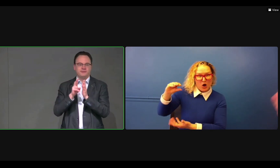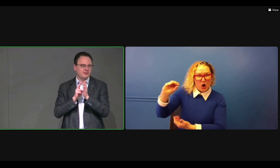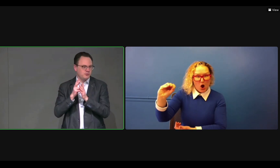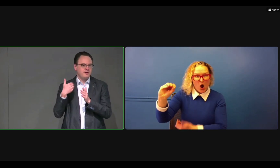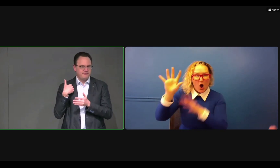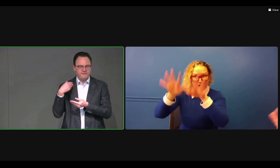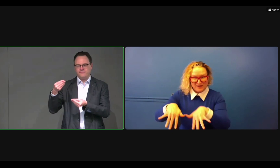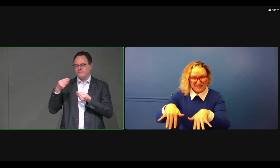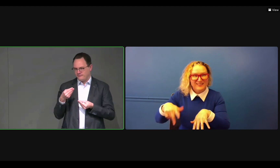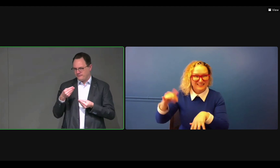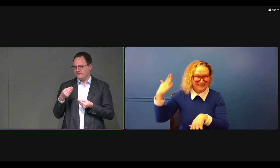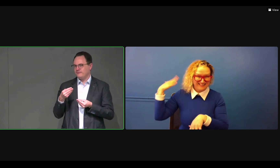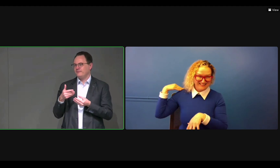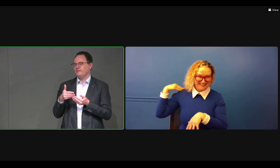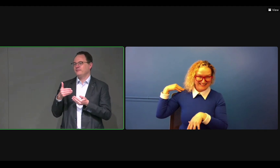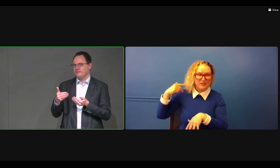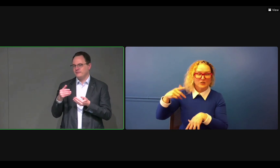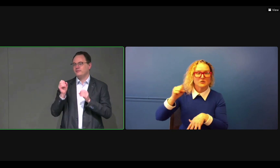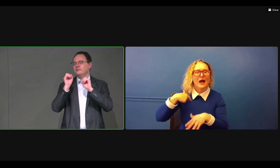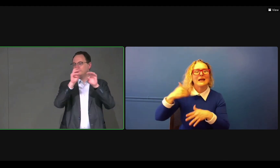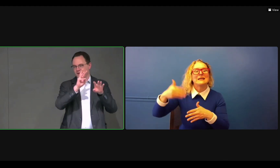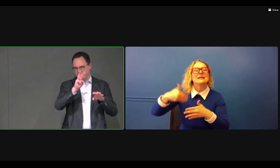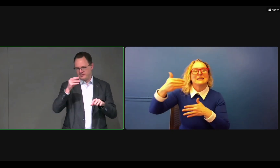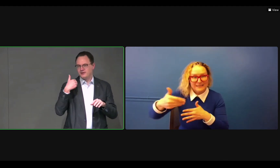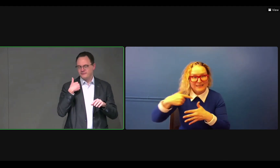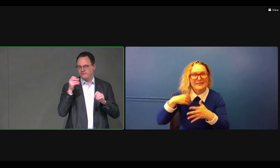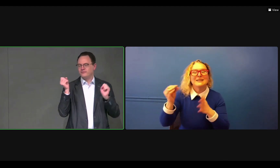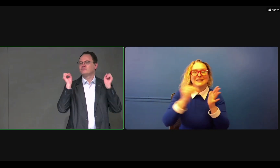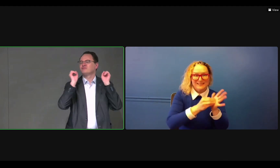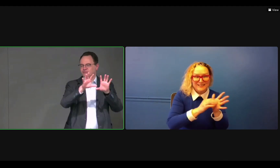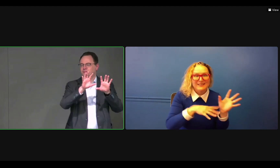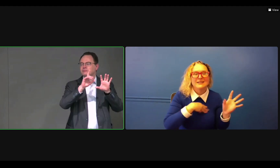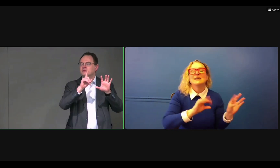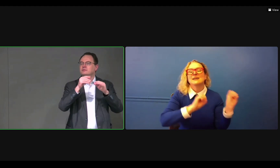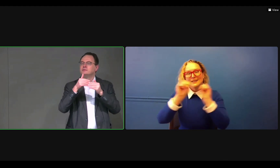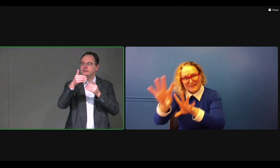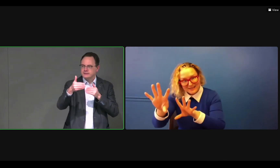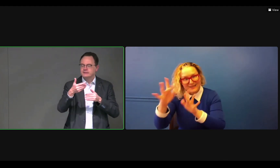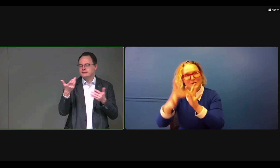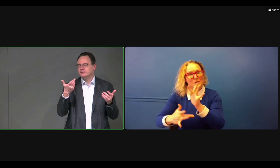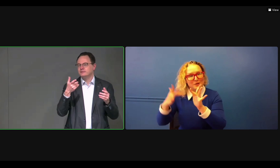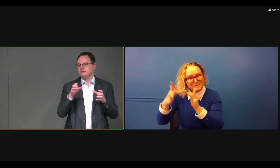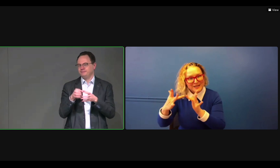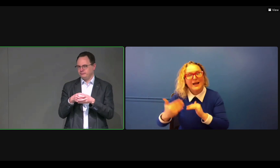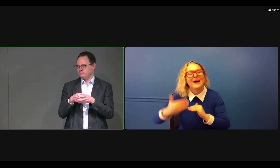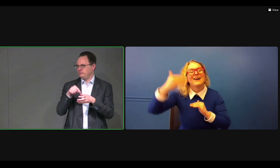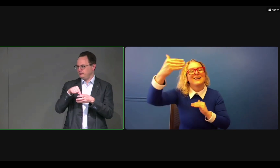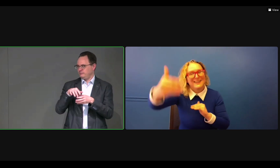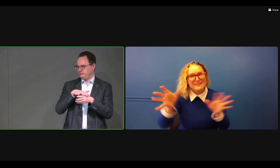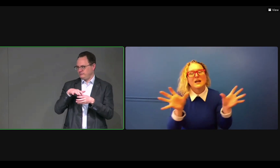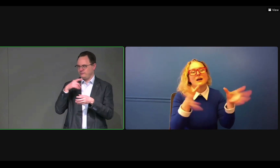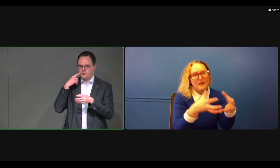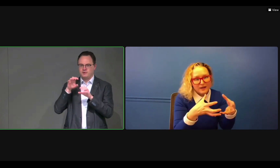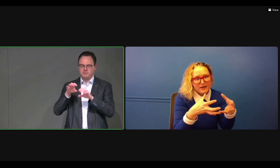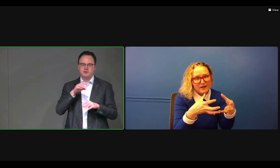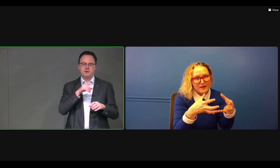together. And so we do have the videos. They have been agreed upon and are available, should be available on